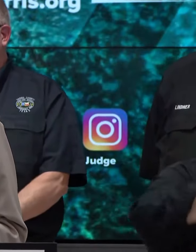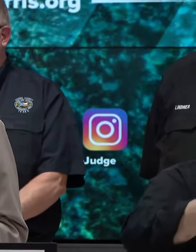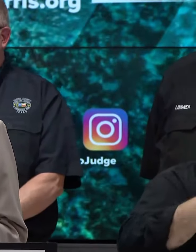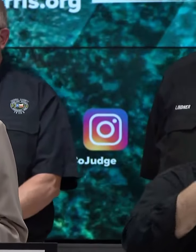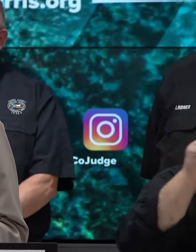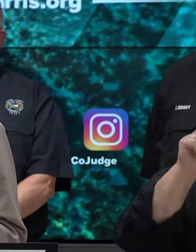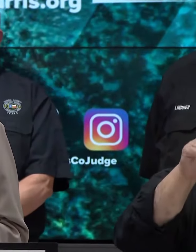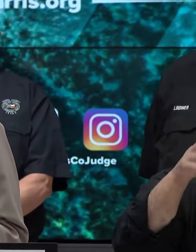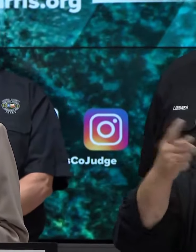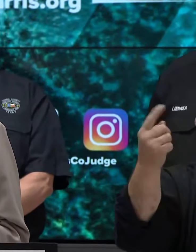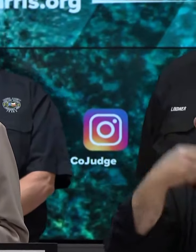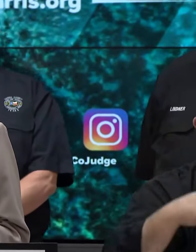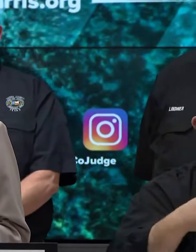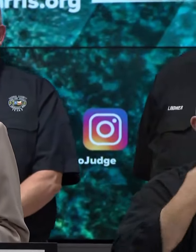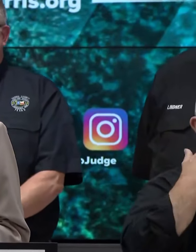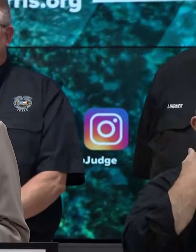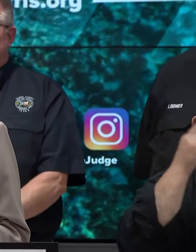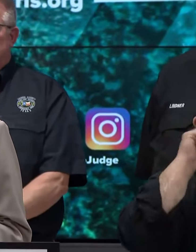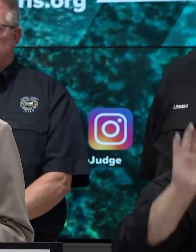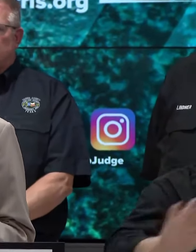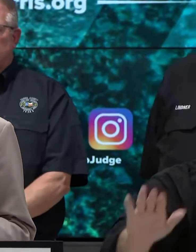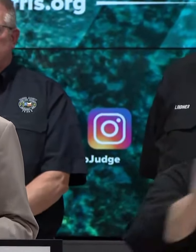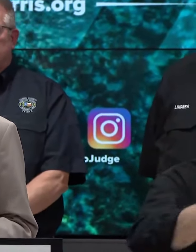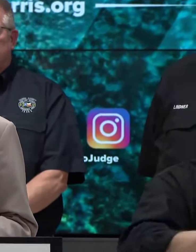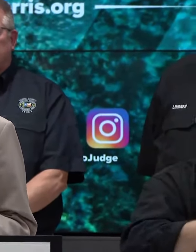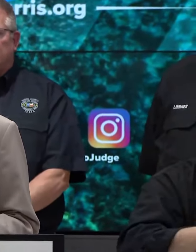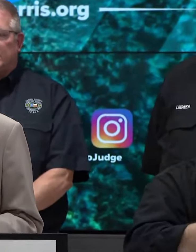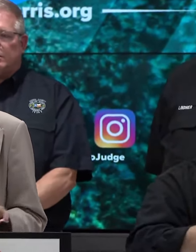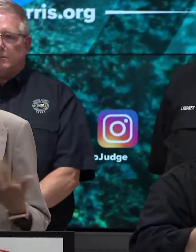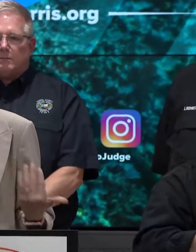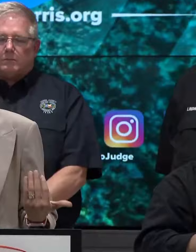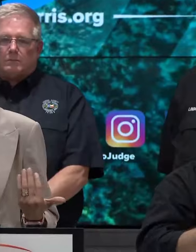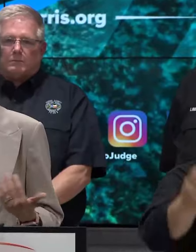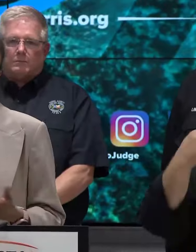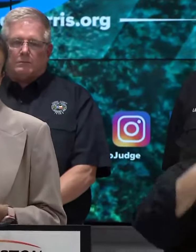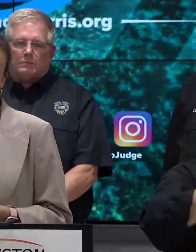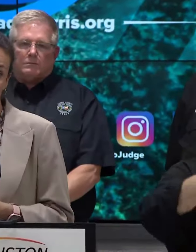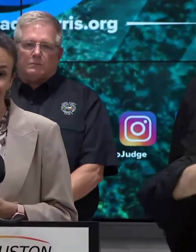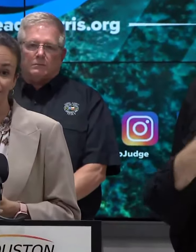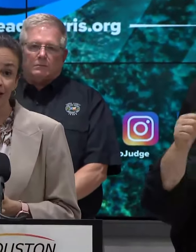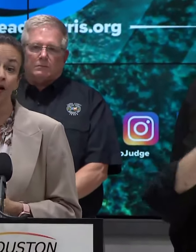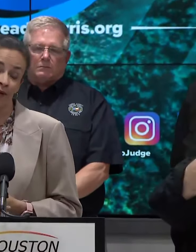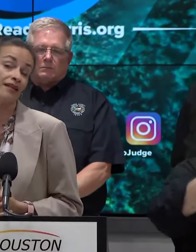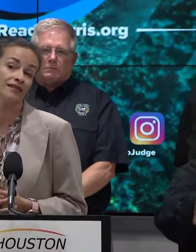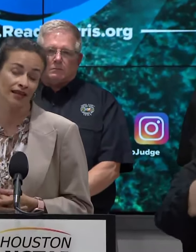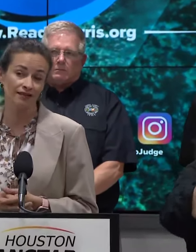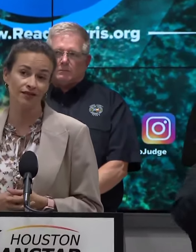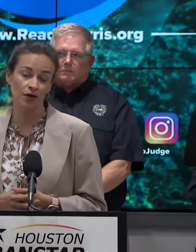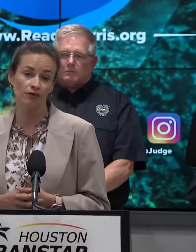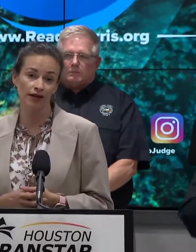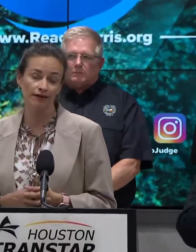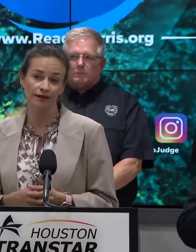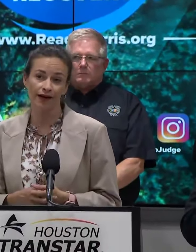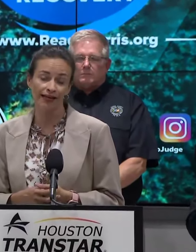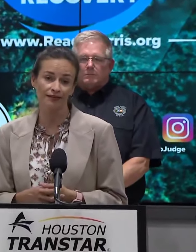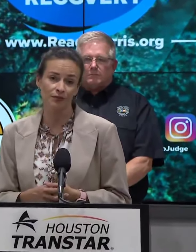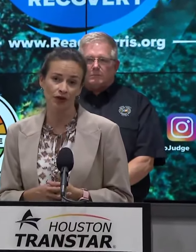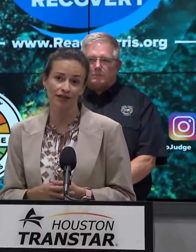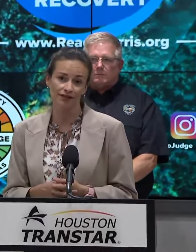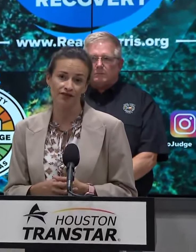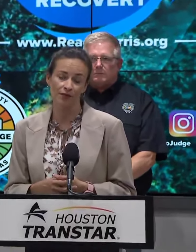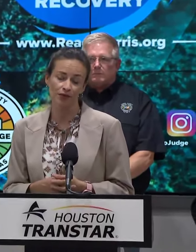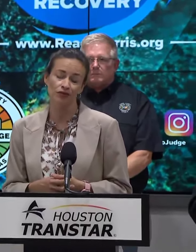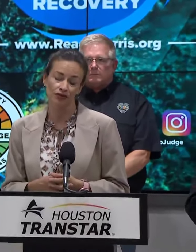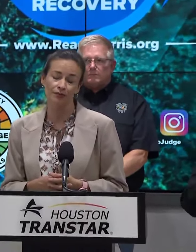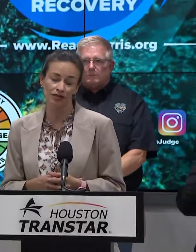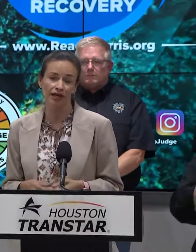hard. Thank you so much for your support of them, too, because they came here from other states, you know, to help us. And so, you know, any support